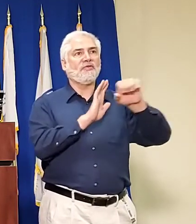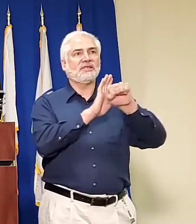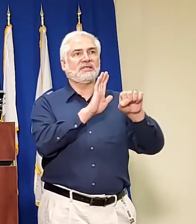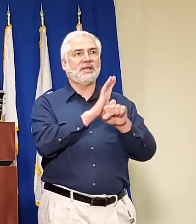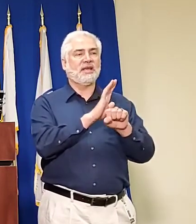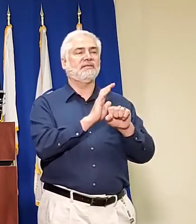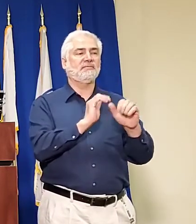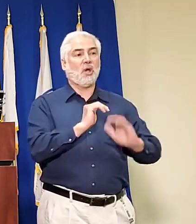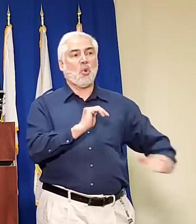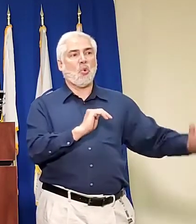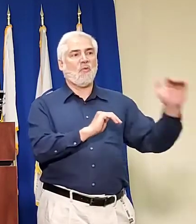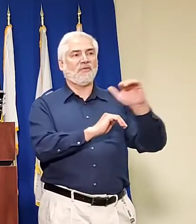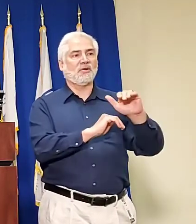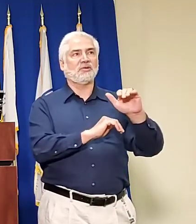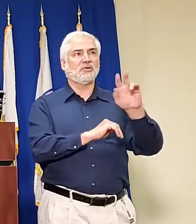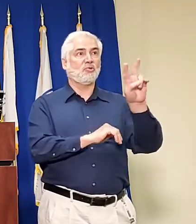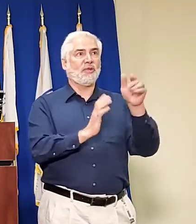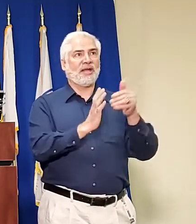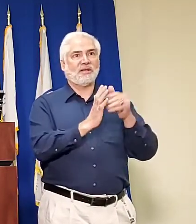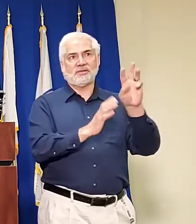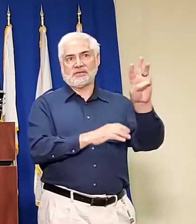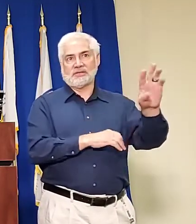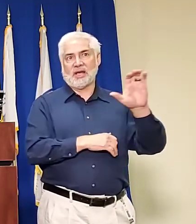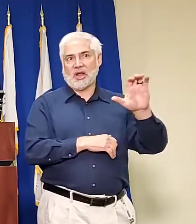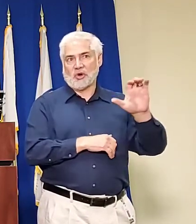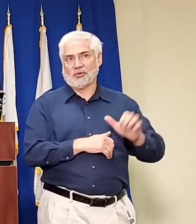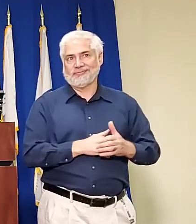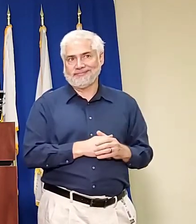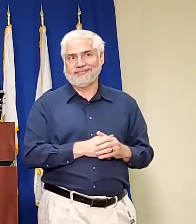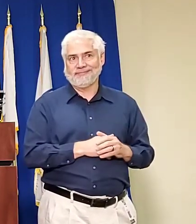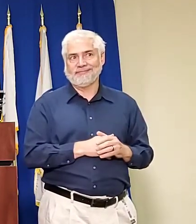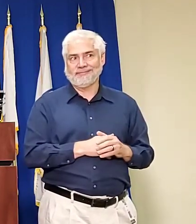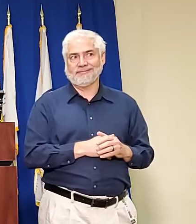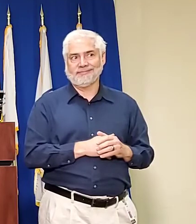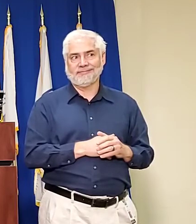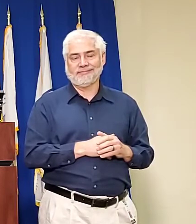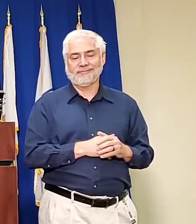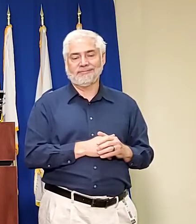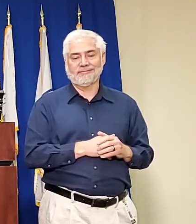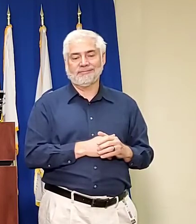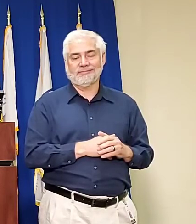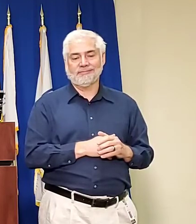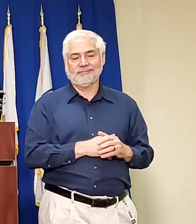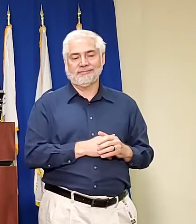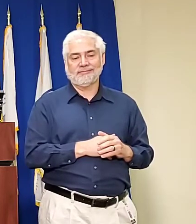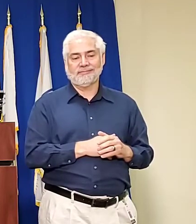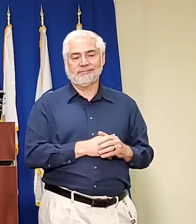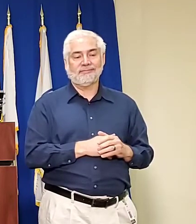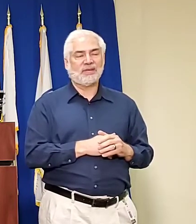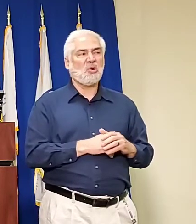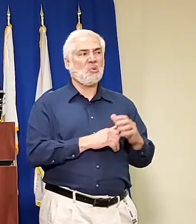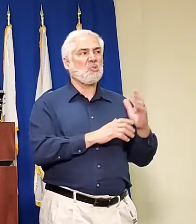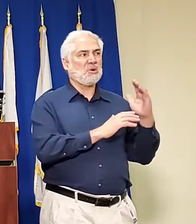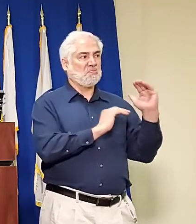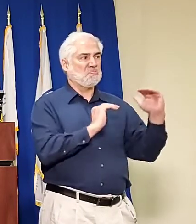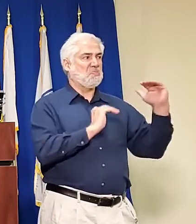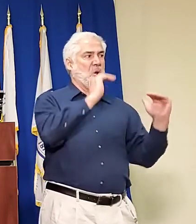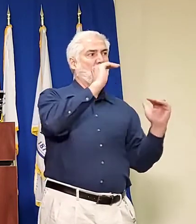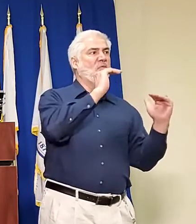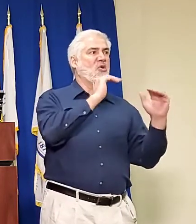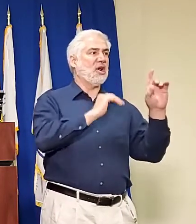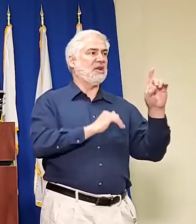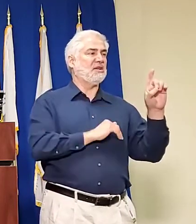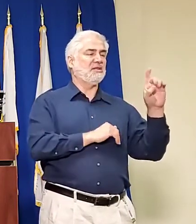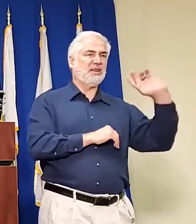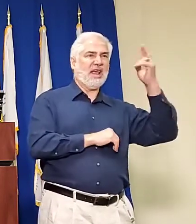over 2,600, and while we have more numbers than Davidson County currently, you do have to think